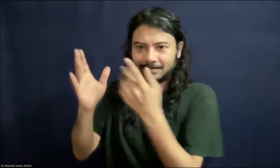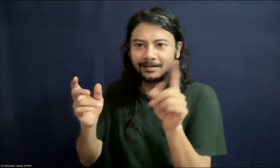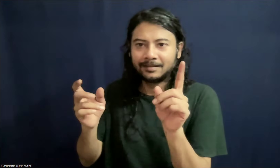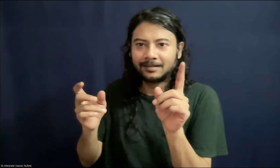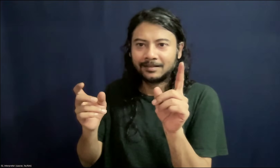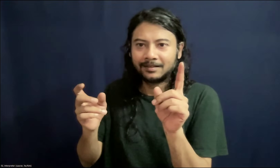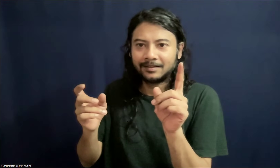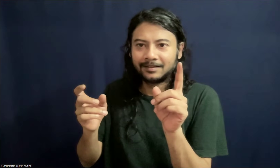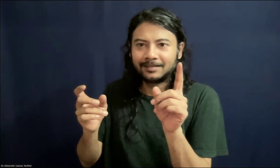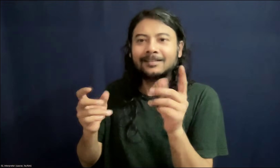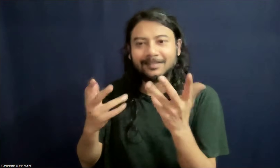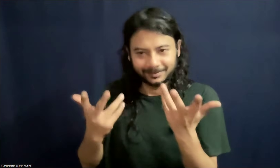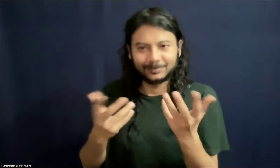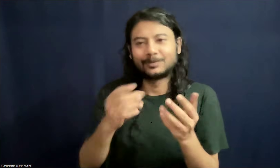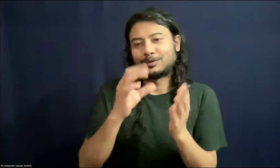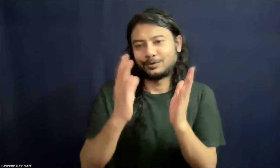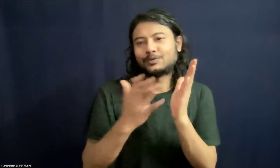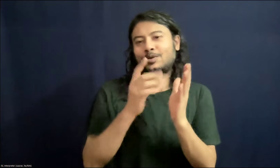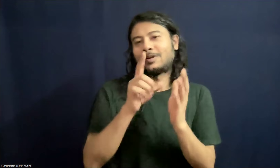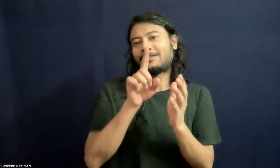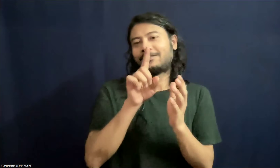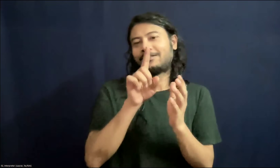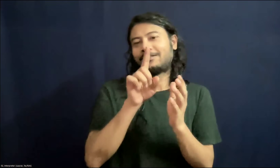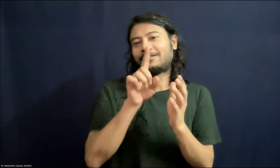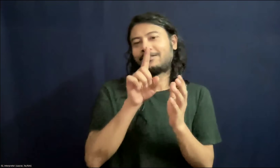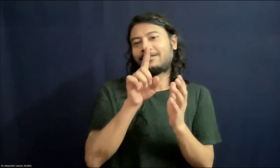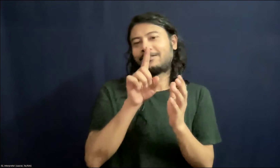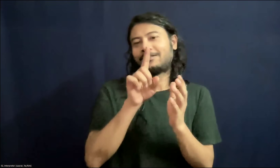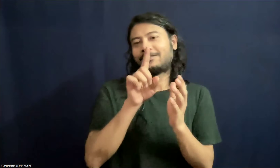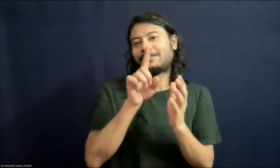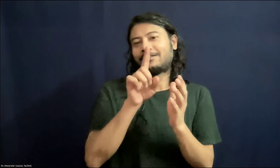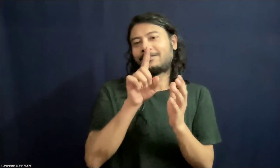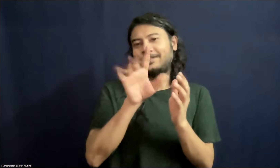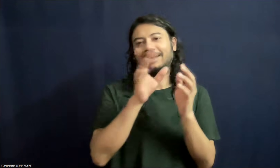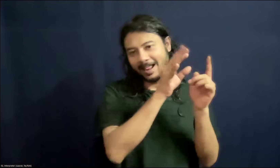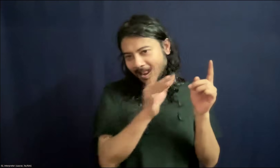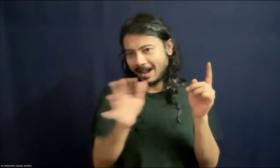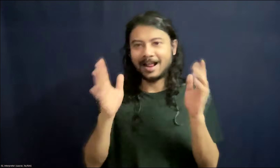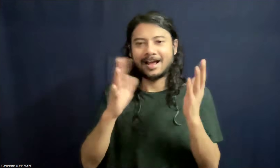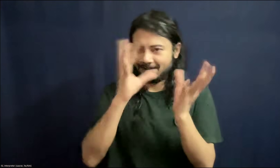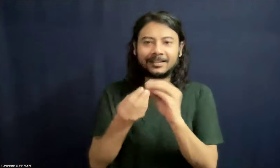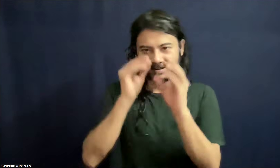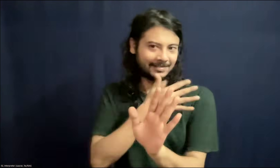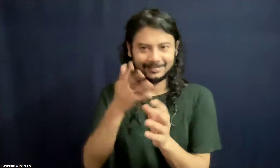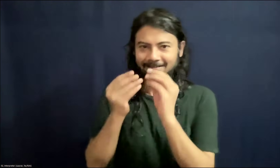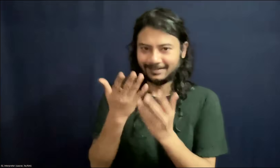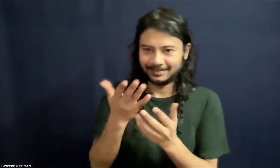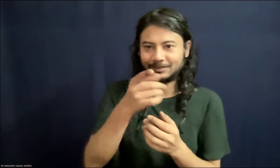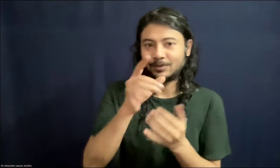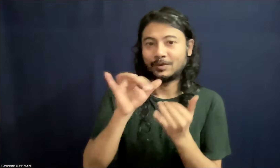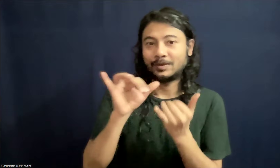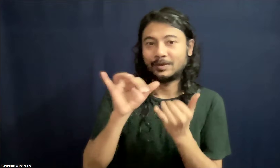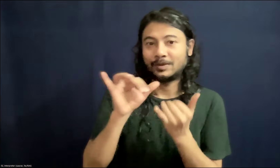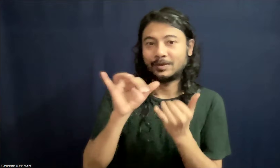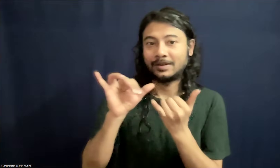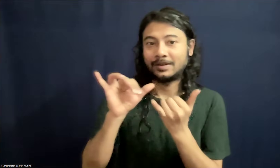Hari Bol, everybody who remembered. So from Krishna comes remembrance. So thank you for remembering all these points.